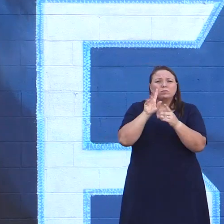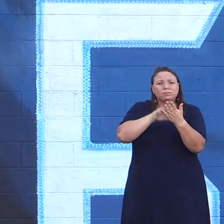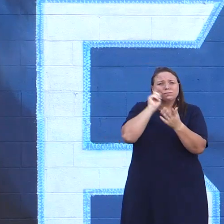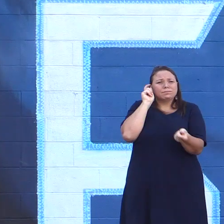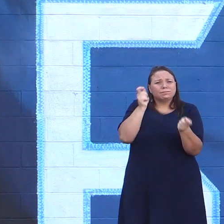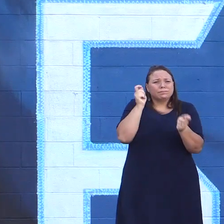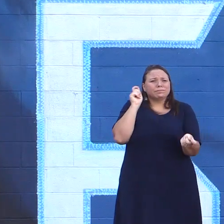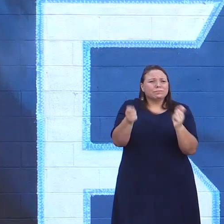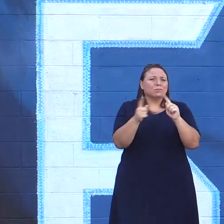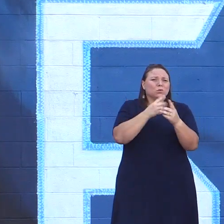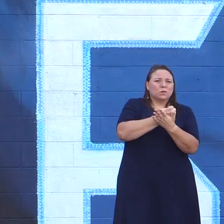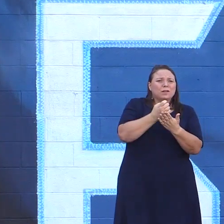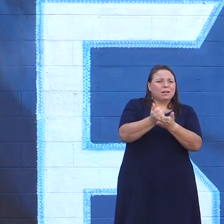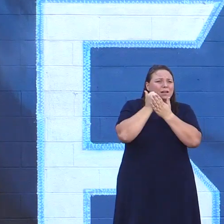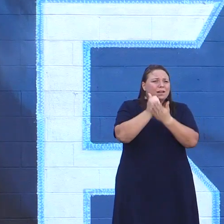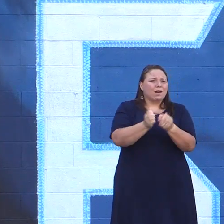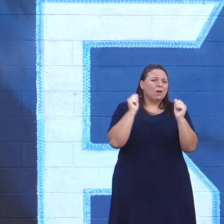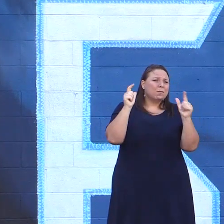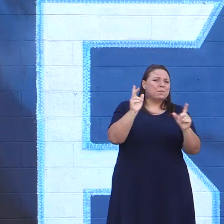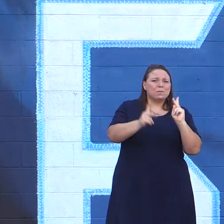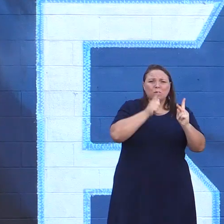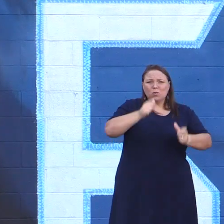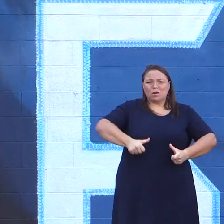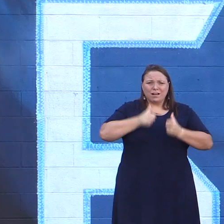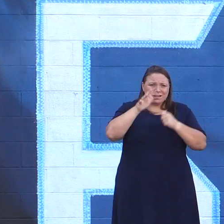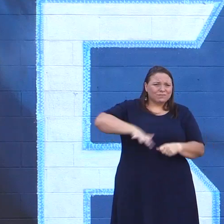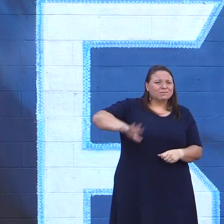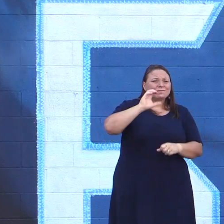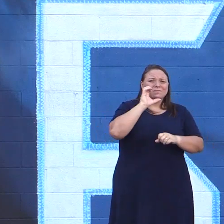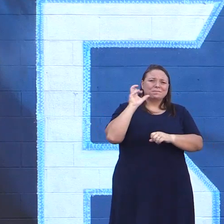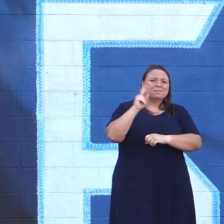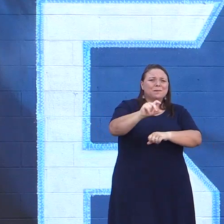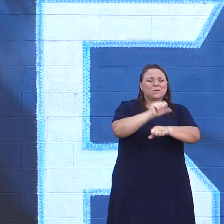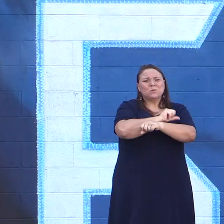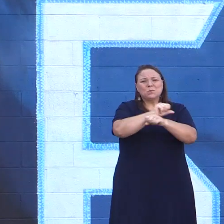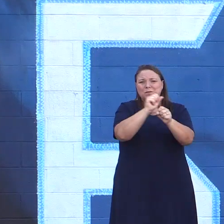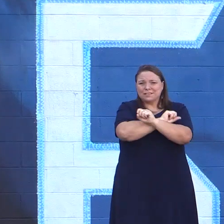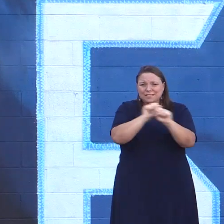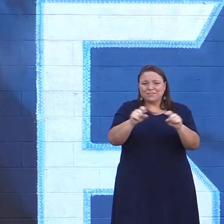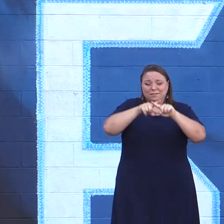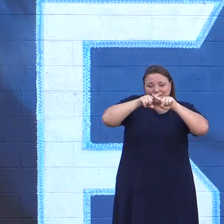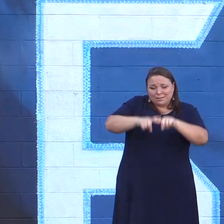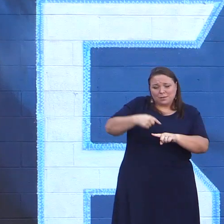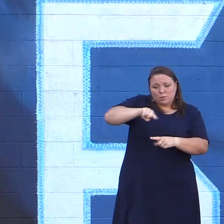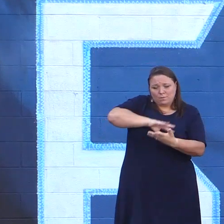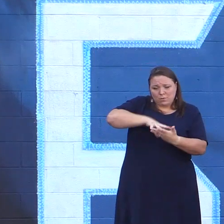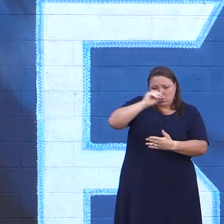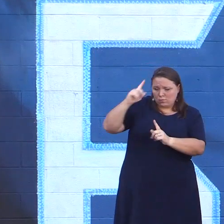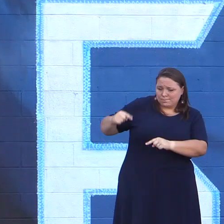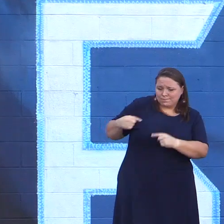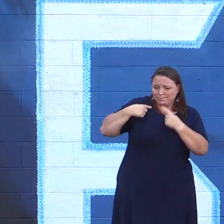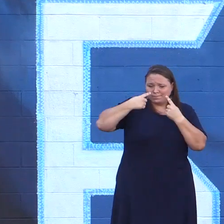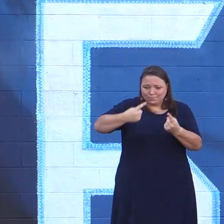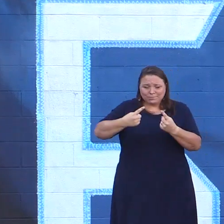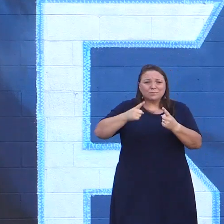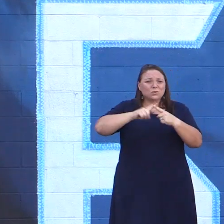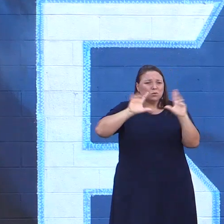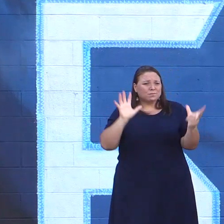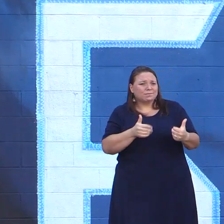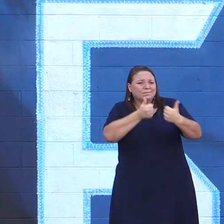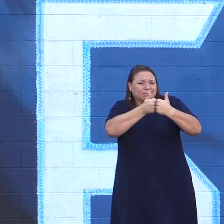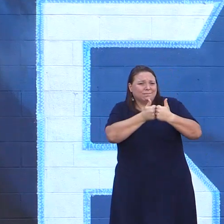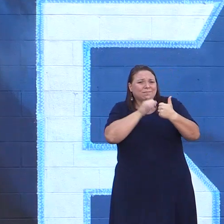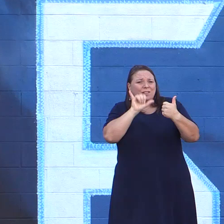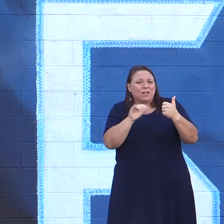to our economy that help all our residents safely get back to work based on what we have learned to combat this